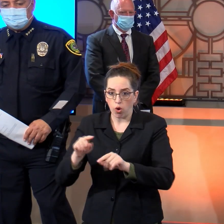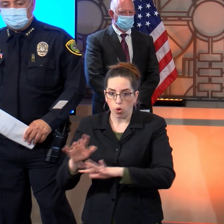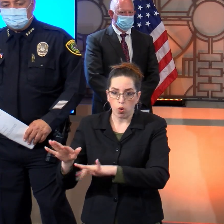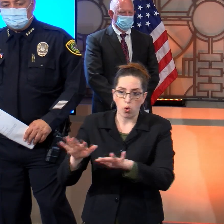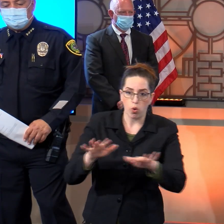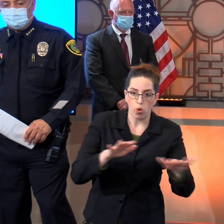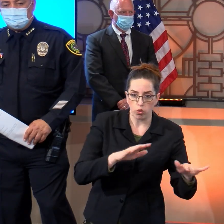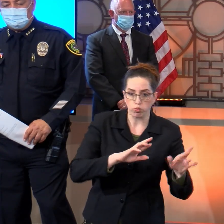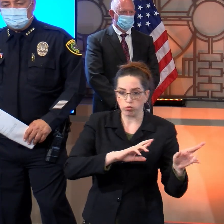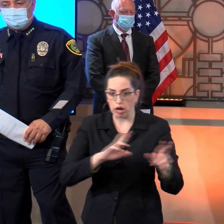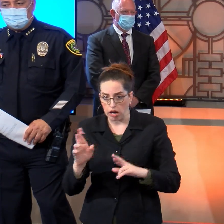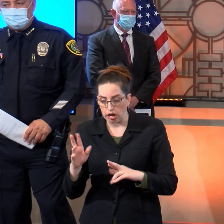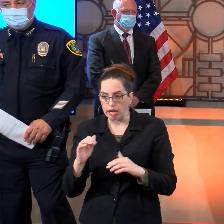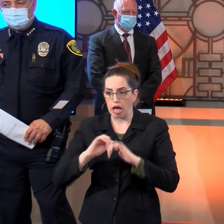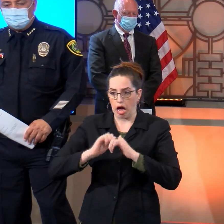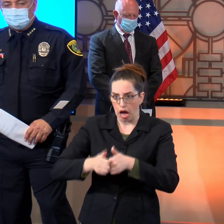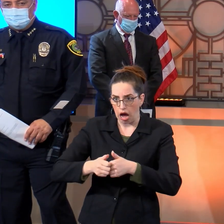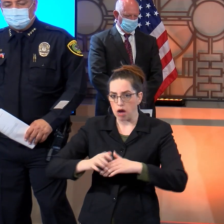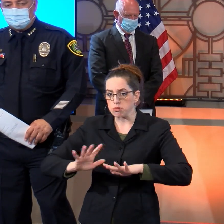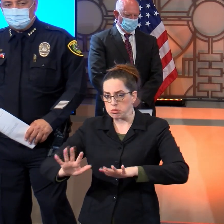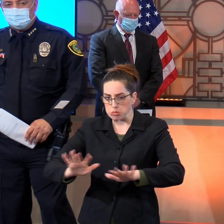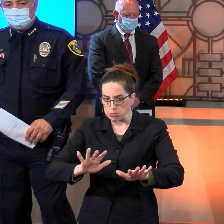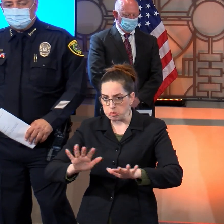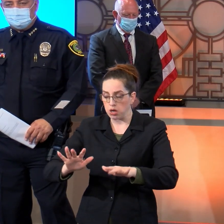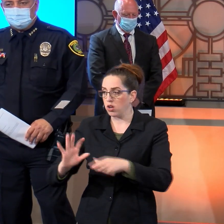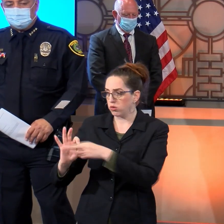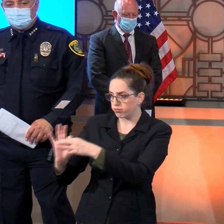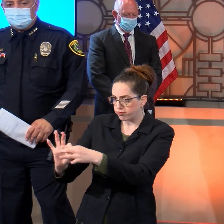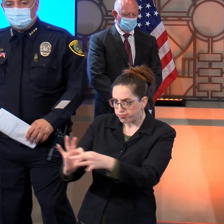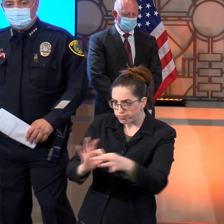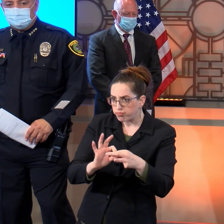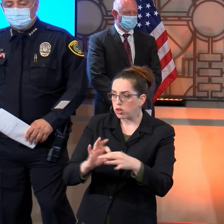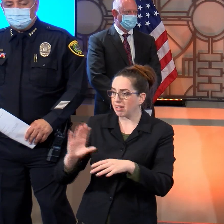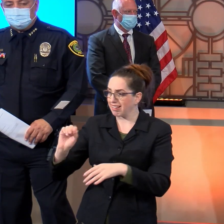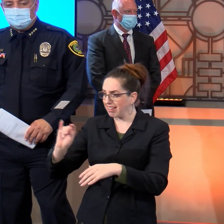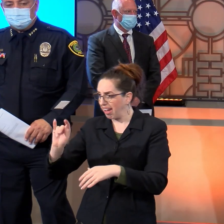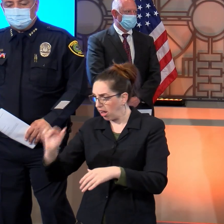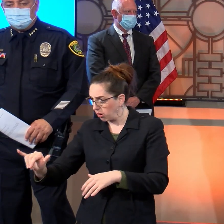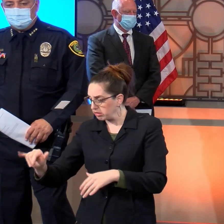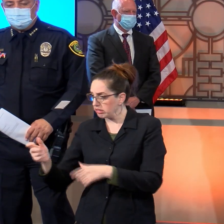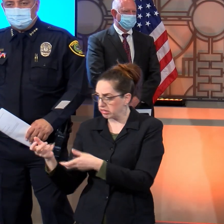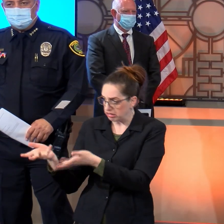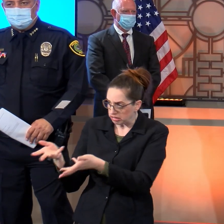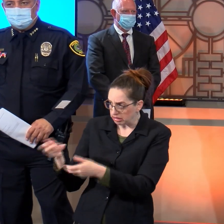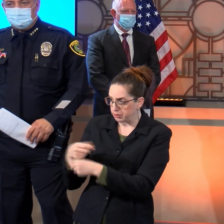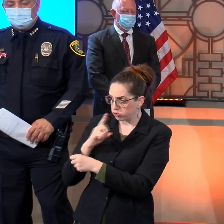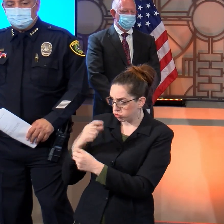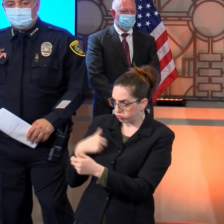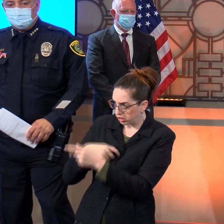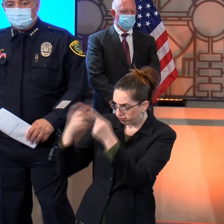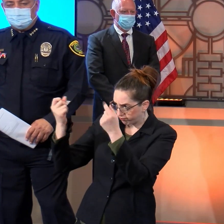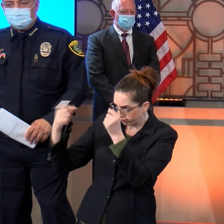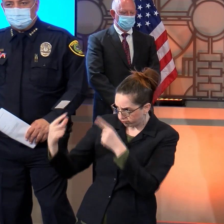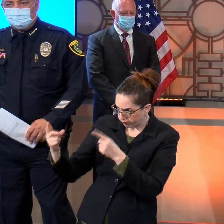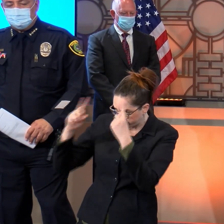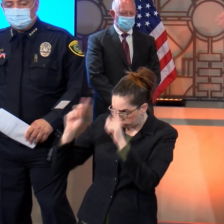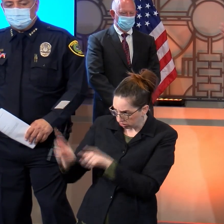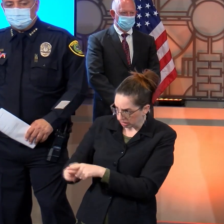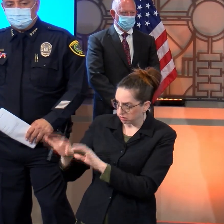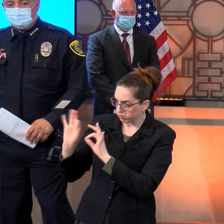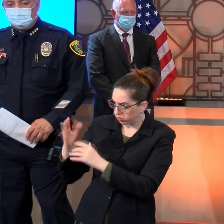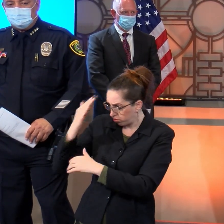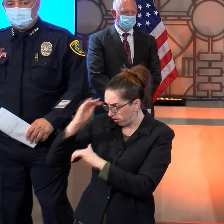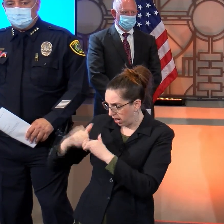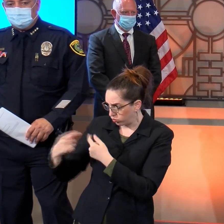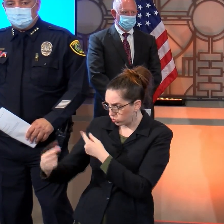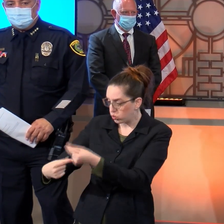capacity to do that and the capabilities of doing that, coordinating very closely with the county to make sure we're aligned on how we're doing all that, but with the